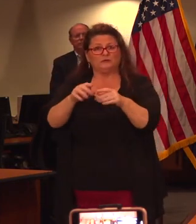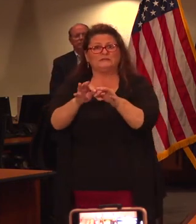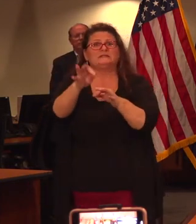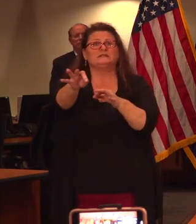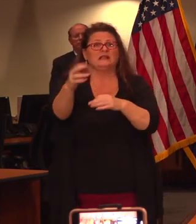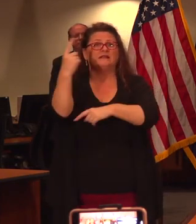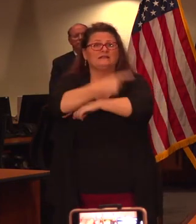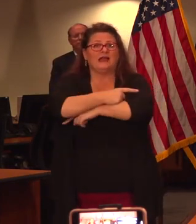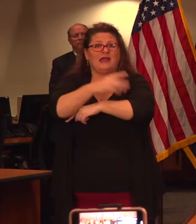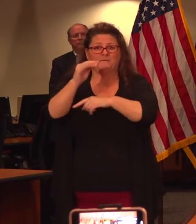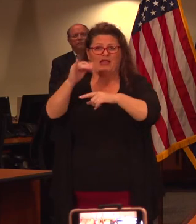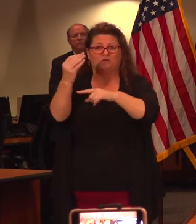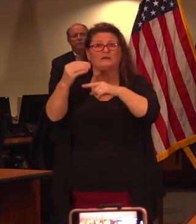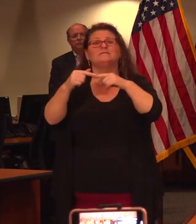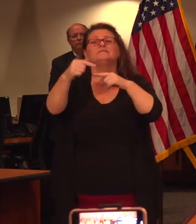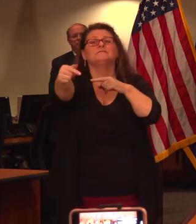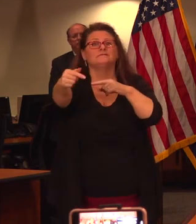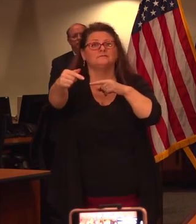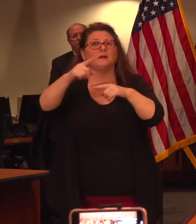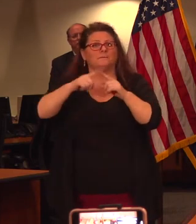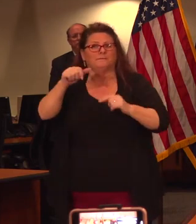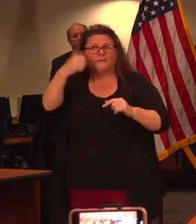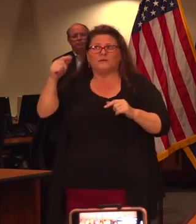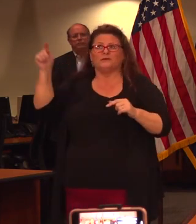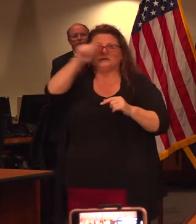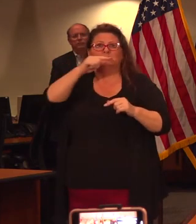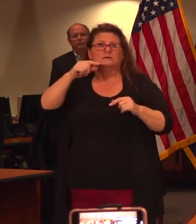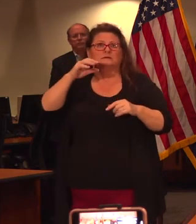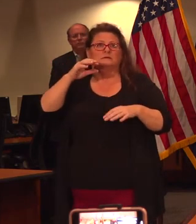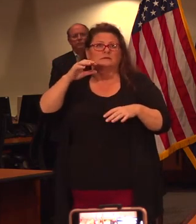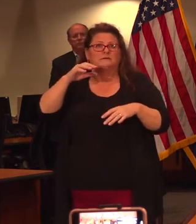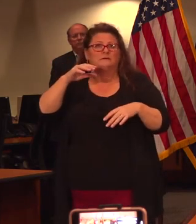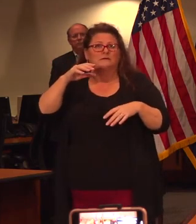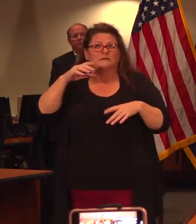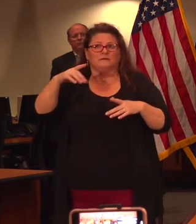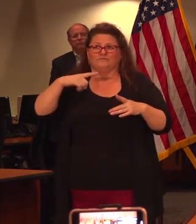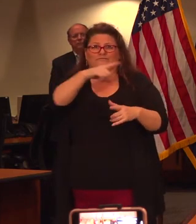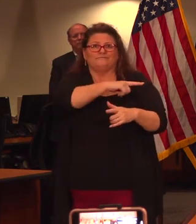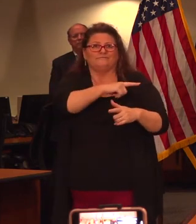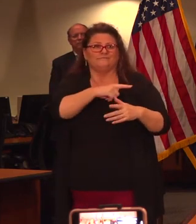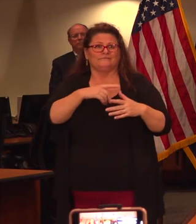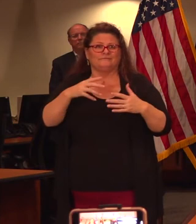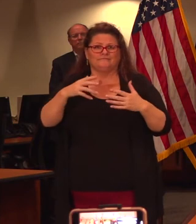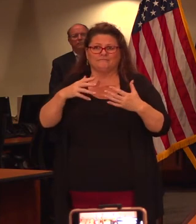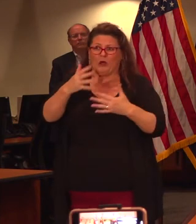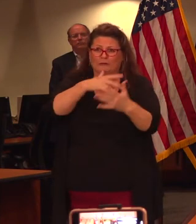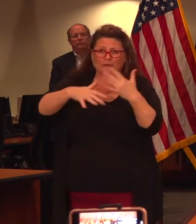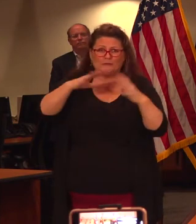of the legislators that are concerned, like other people, in getting in a group like that. So my point is,